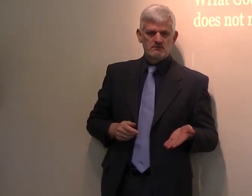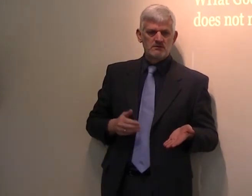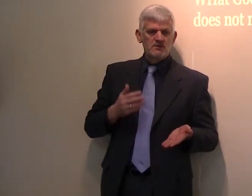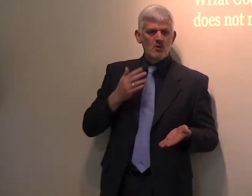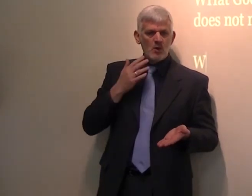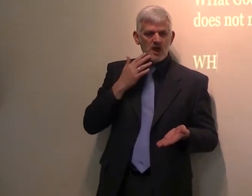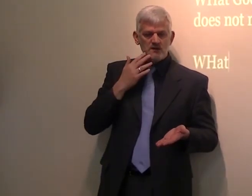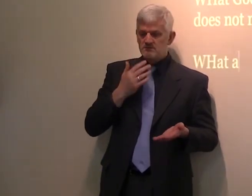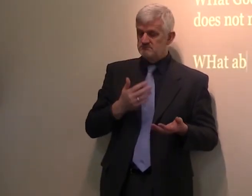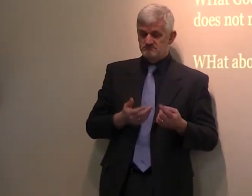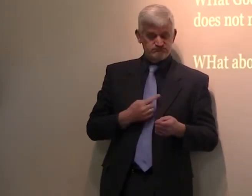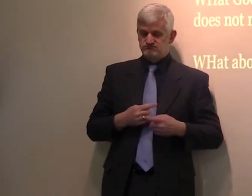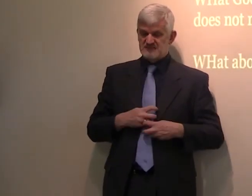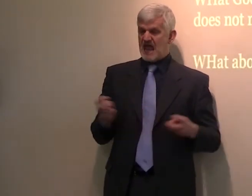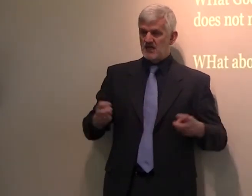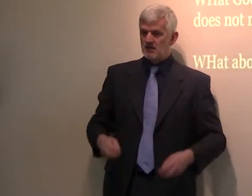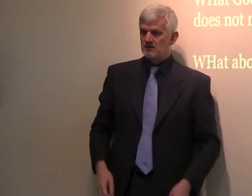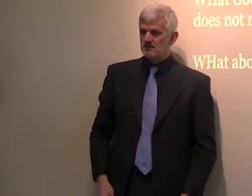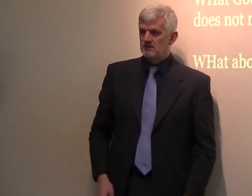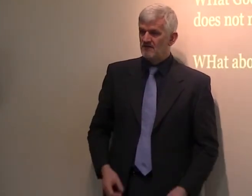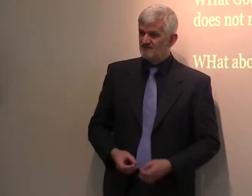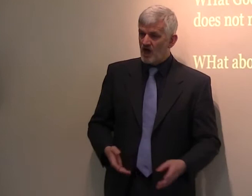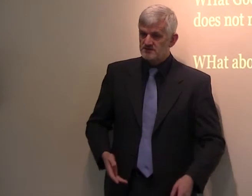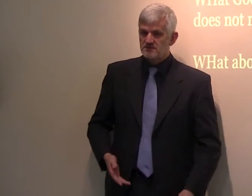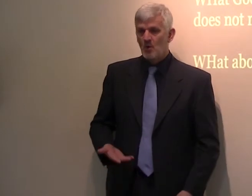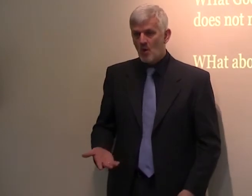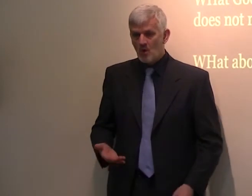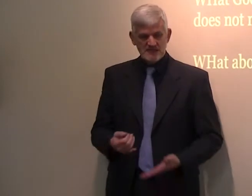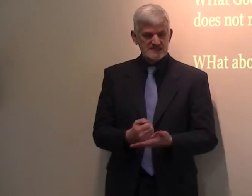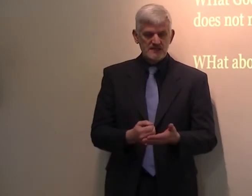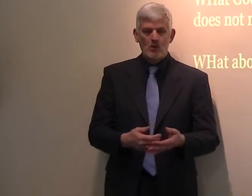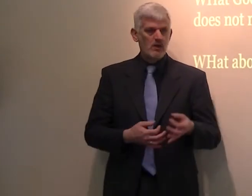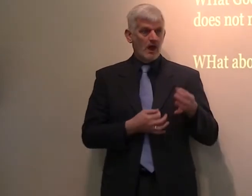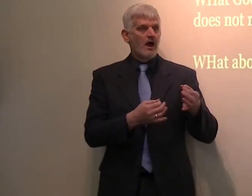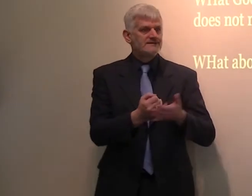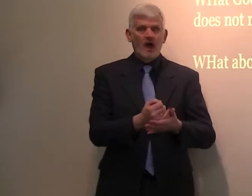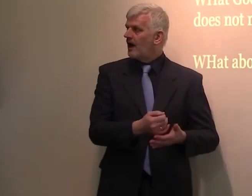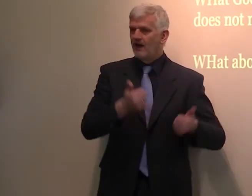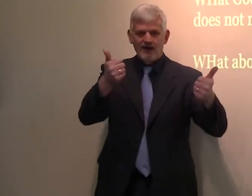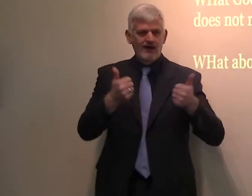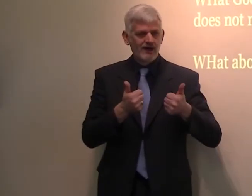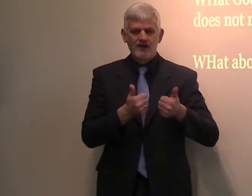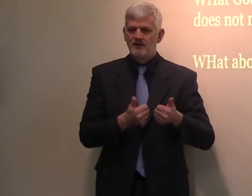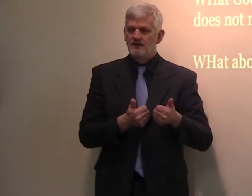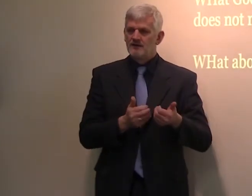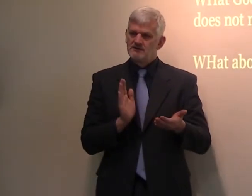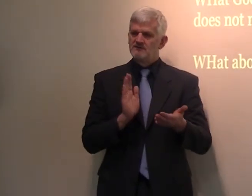so easily, fall into sin so easily. The first sin which comes, we said, here we are, take us. But we said,